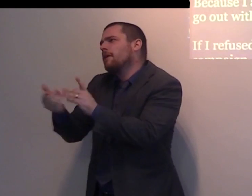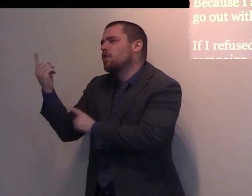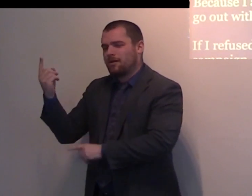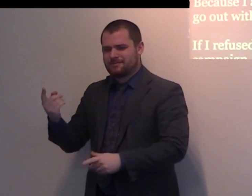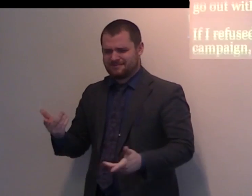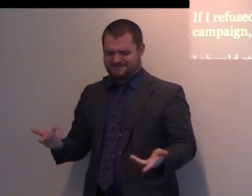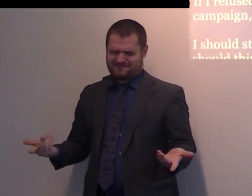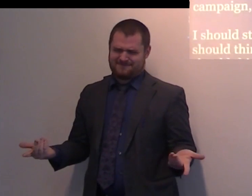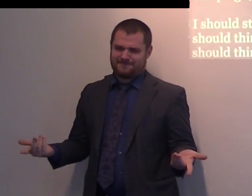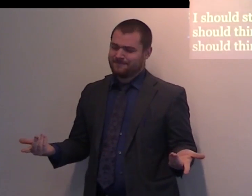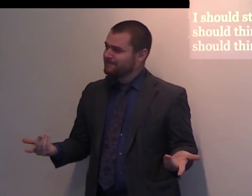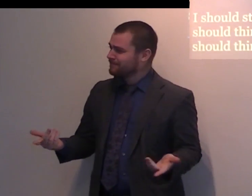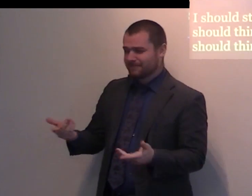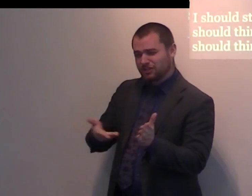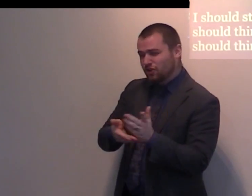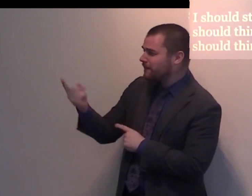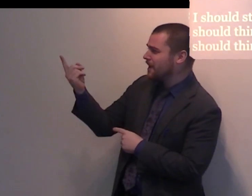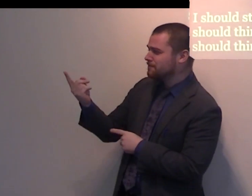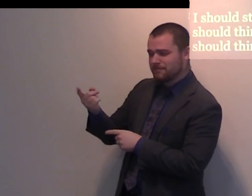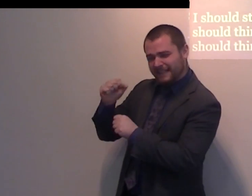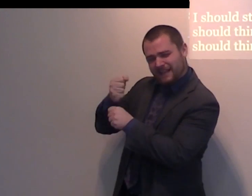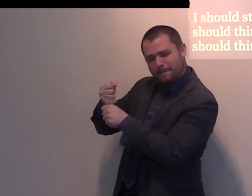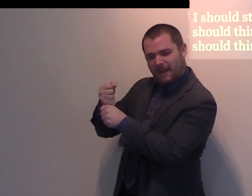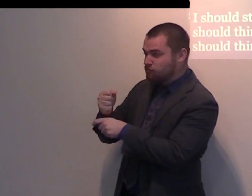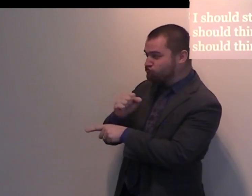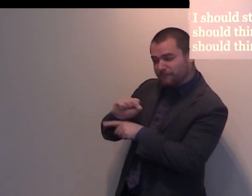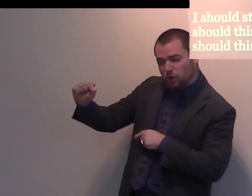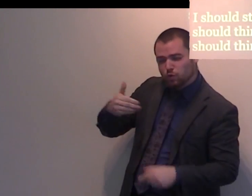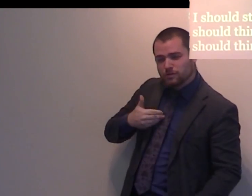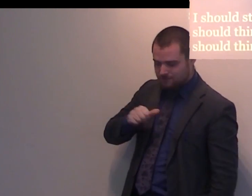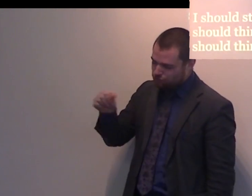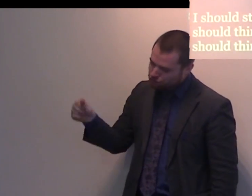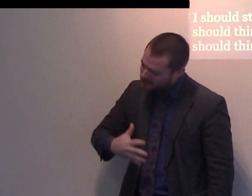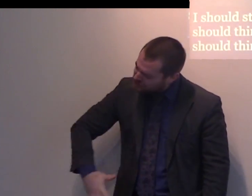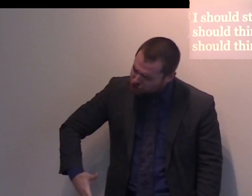If I refuse to serve God in His campaign, I should be ashamed.